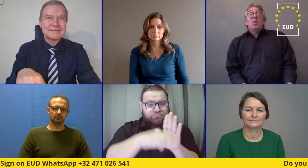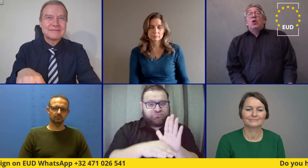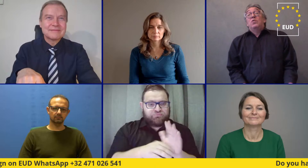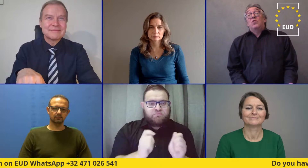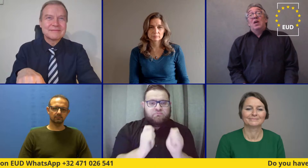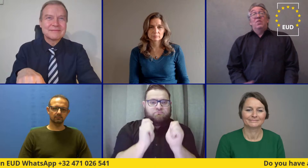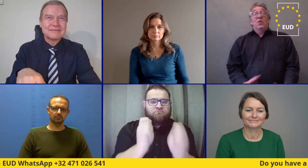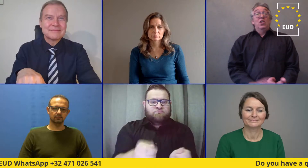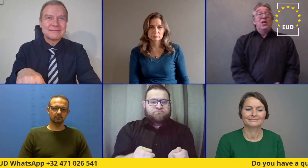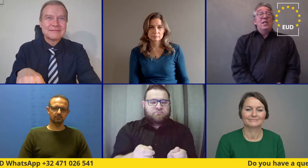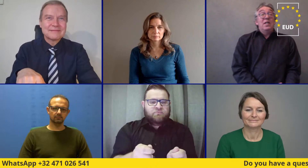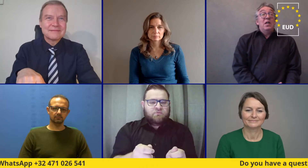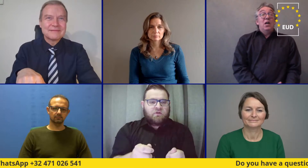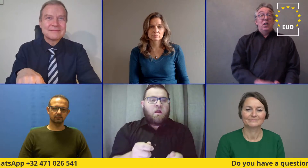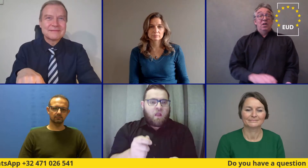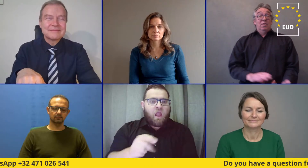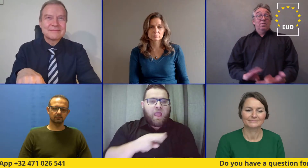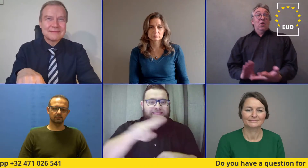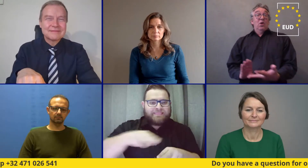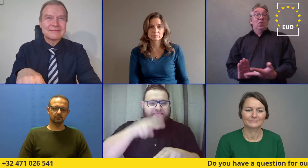to have an agenda.